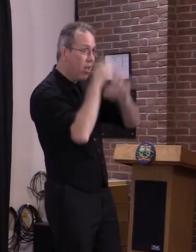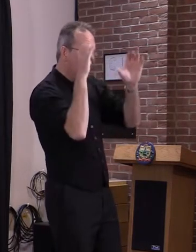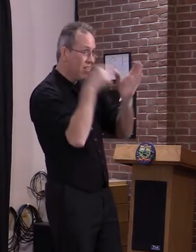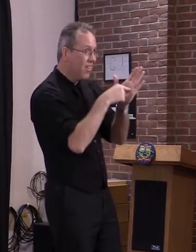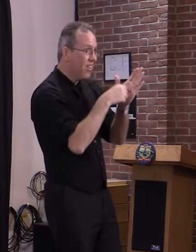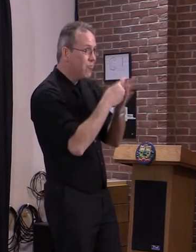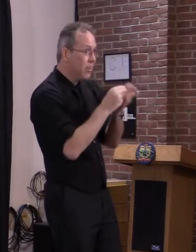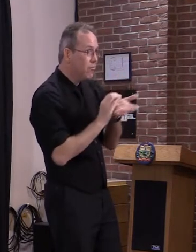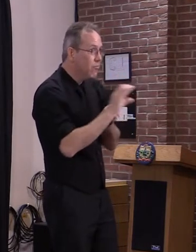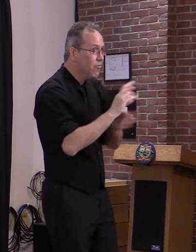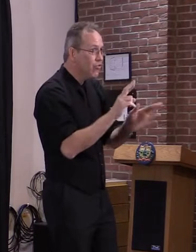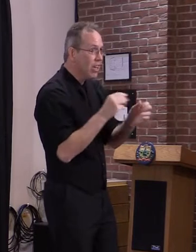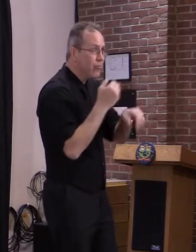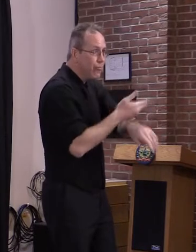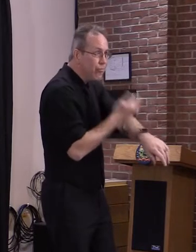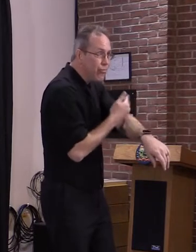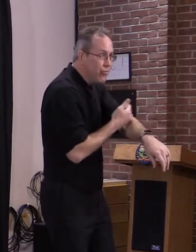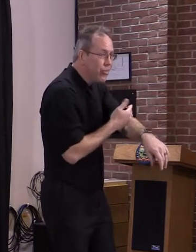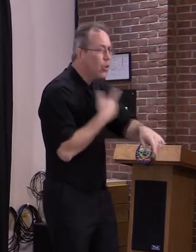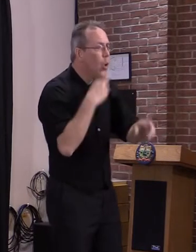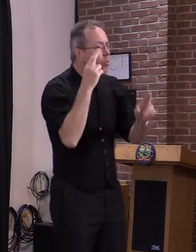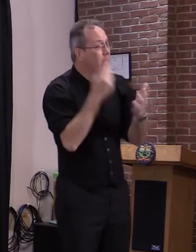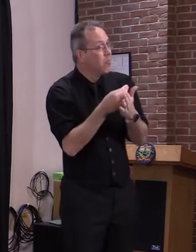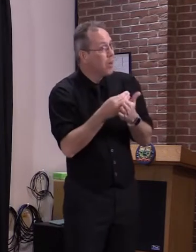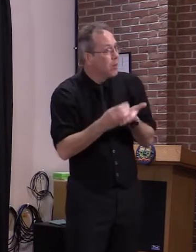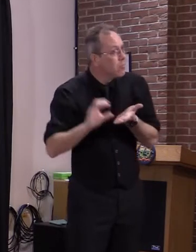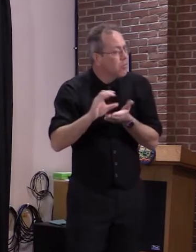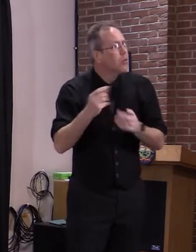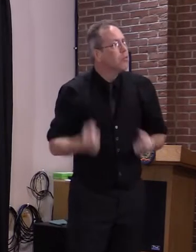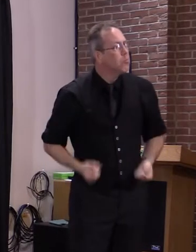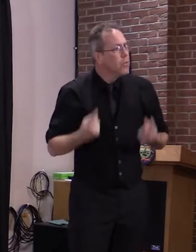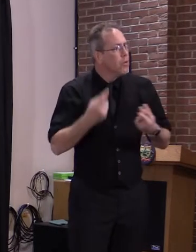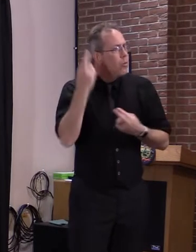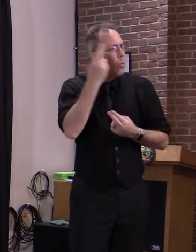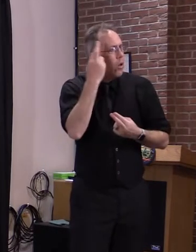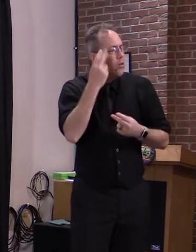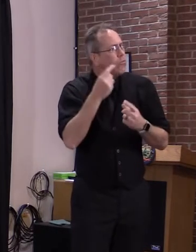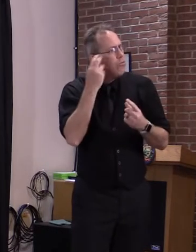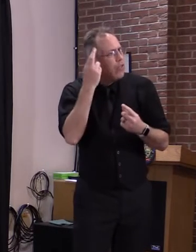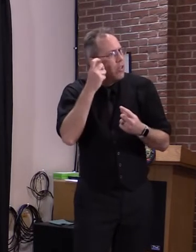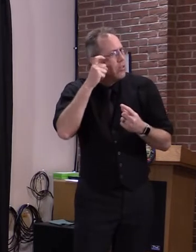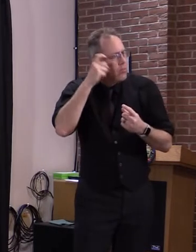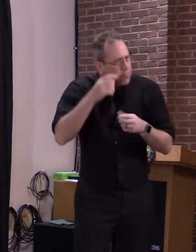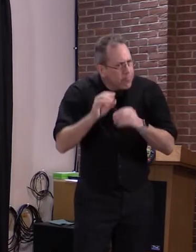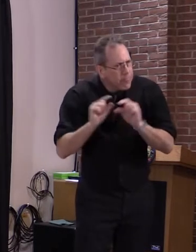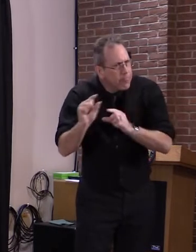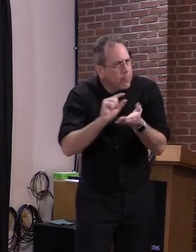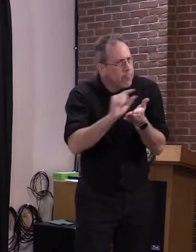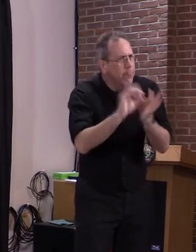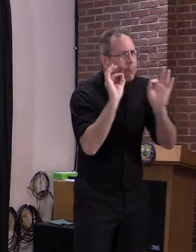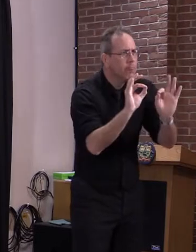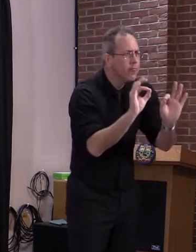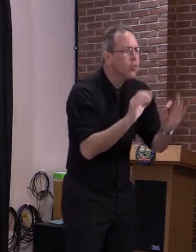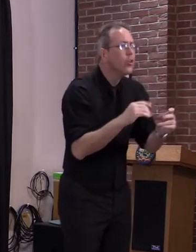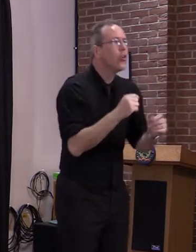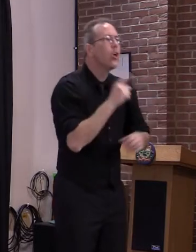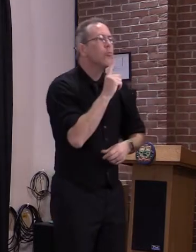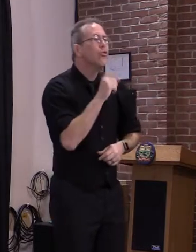returns and make sure that all 14 counties benefit. With that, I'll turn it over to Secretary French.